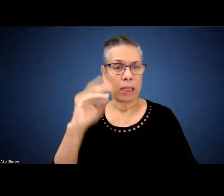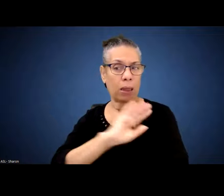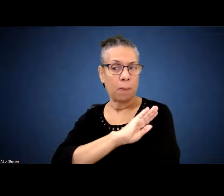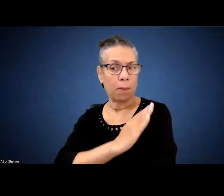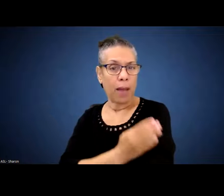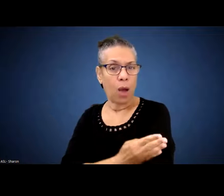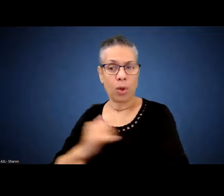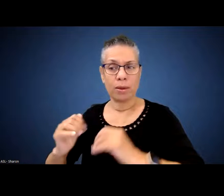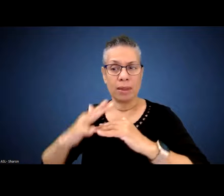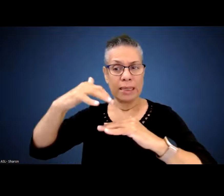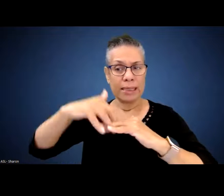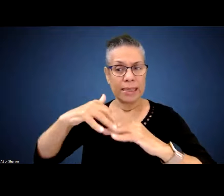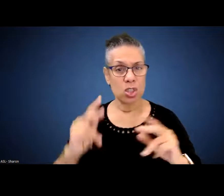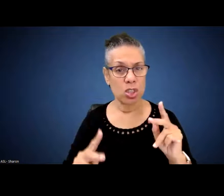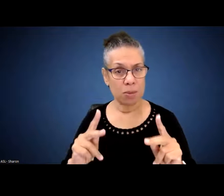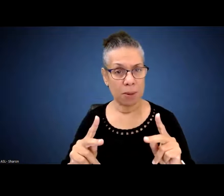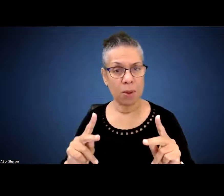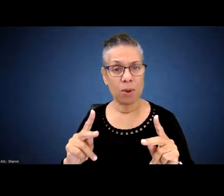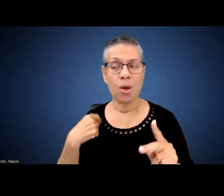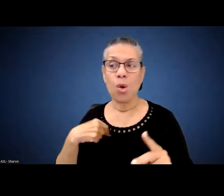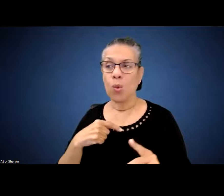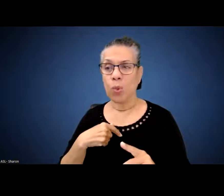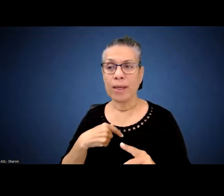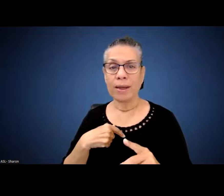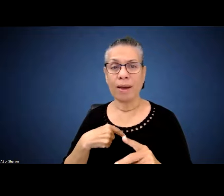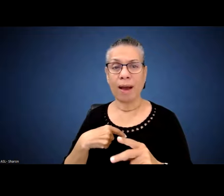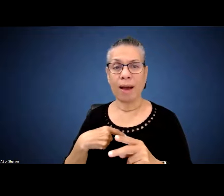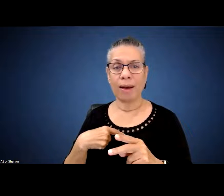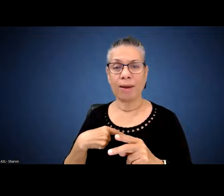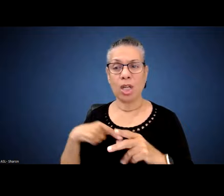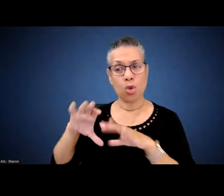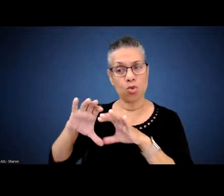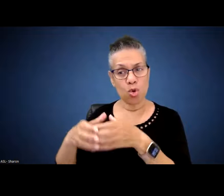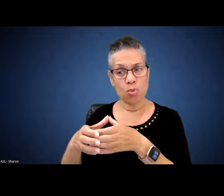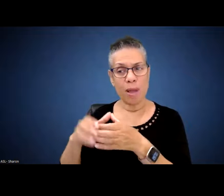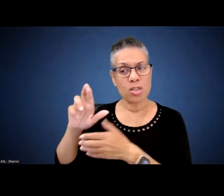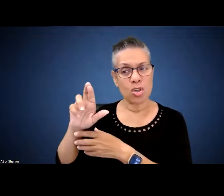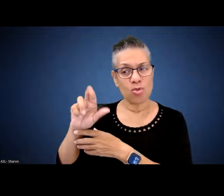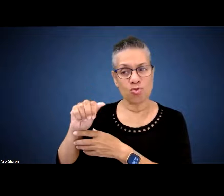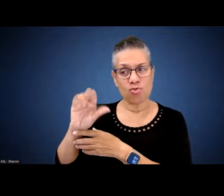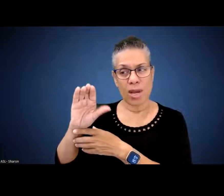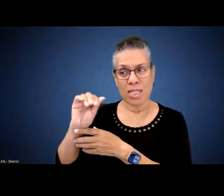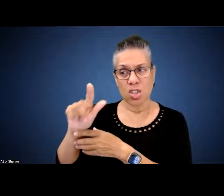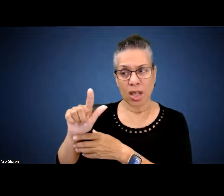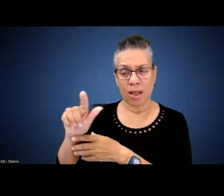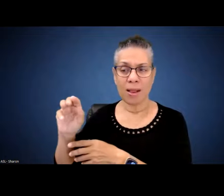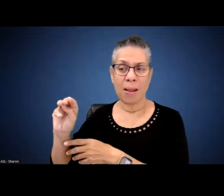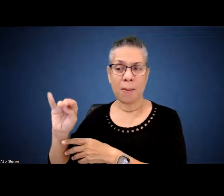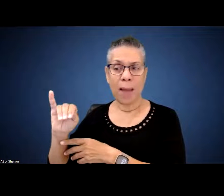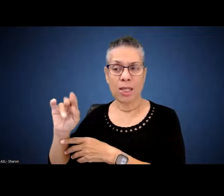people, although we're often classified as a racial